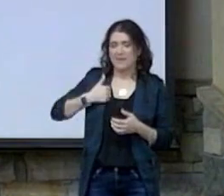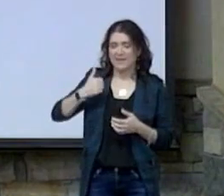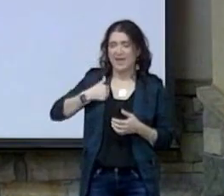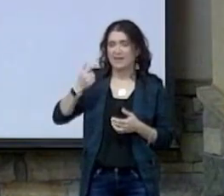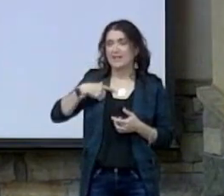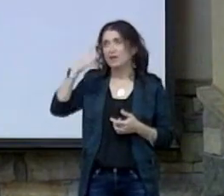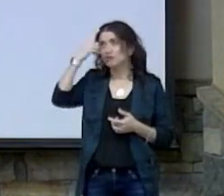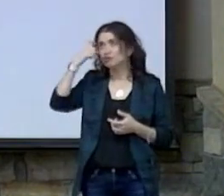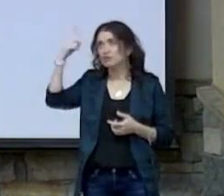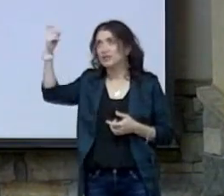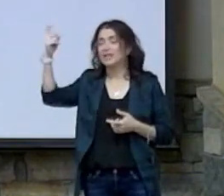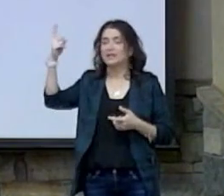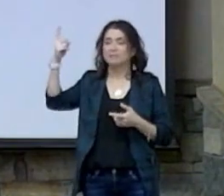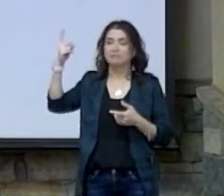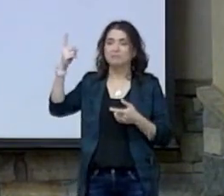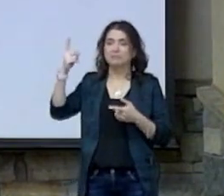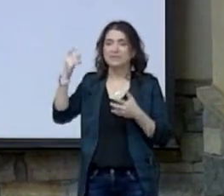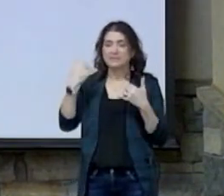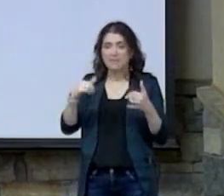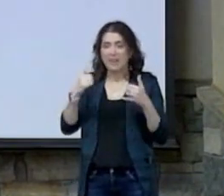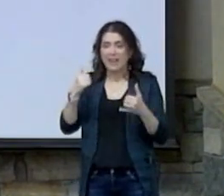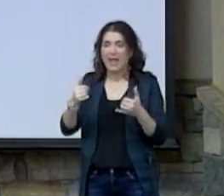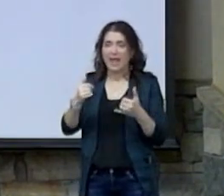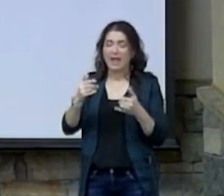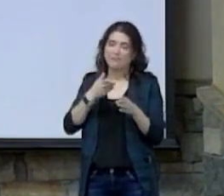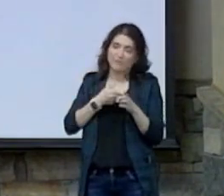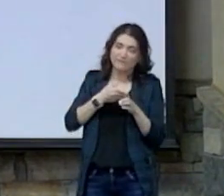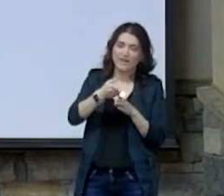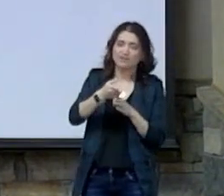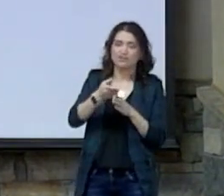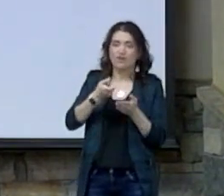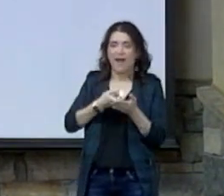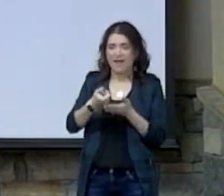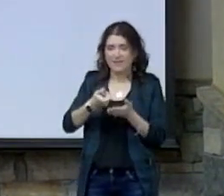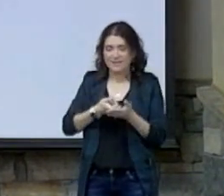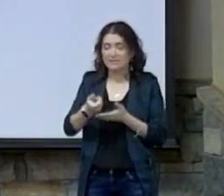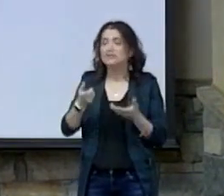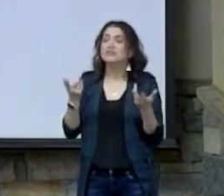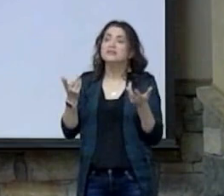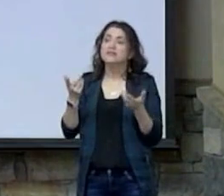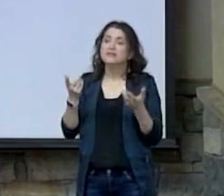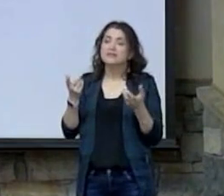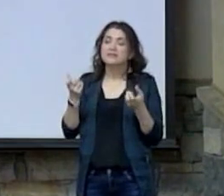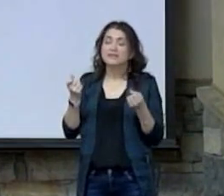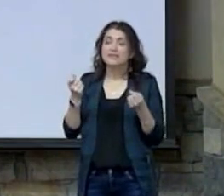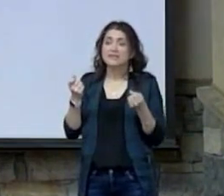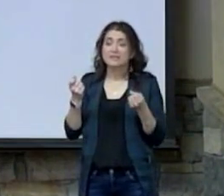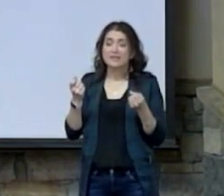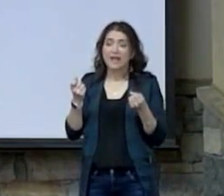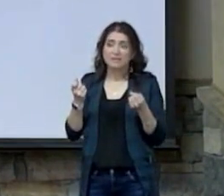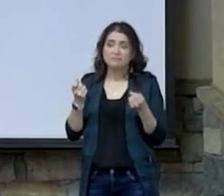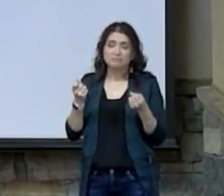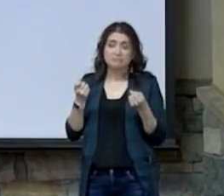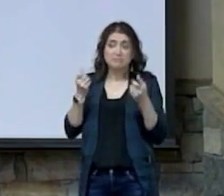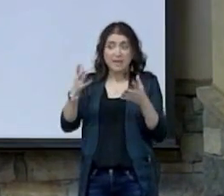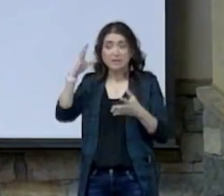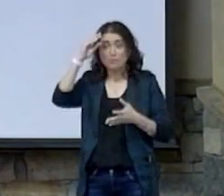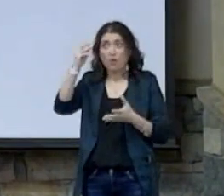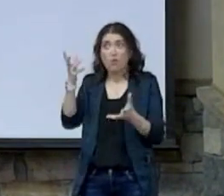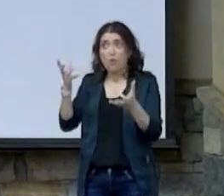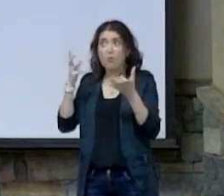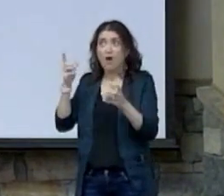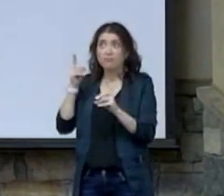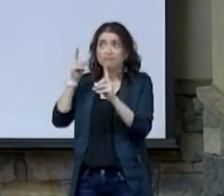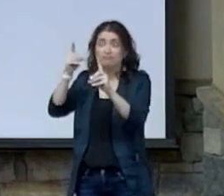to play professional hockey. Well, unlike a lot of those boys, his dream actually came true.